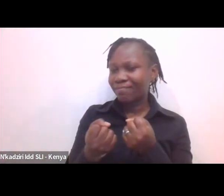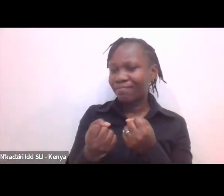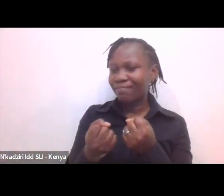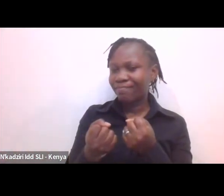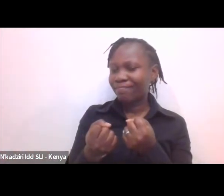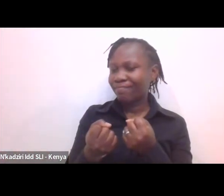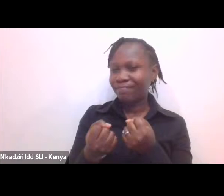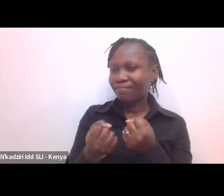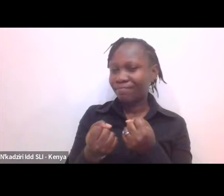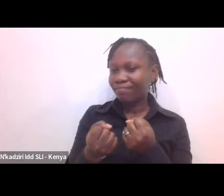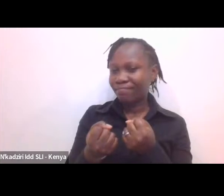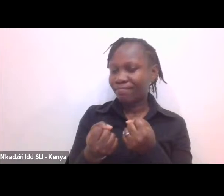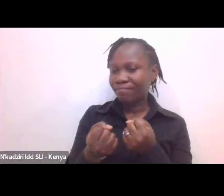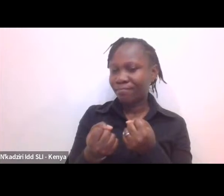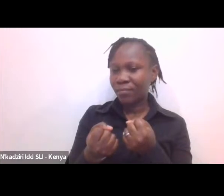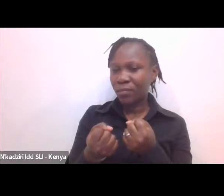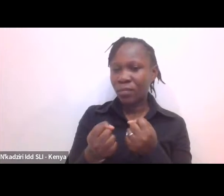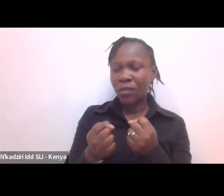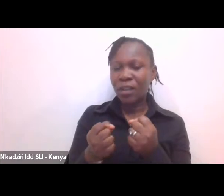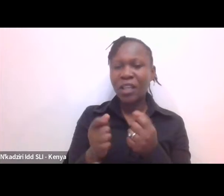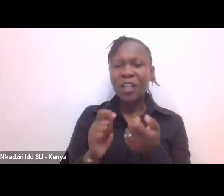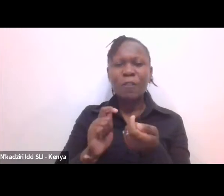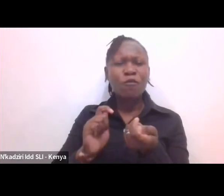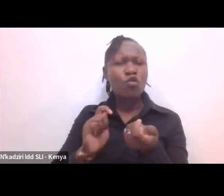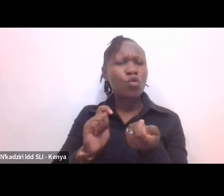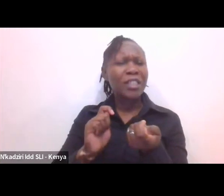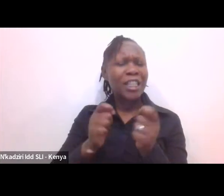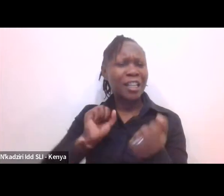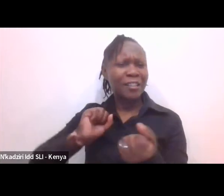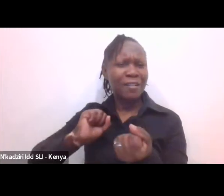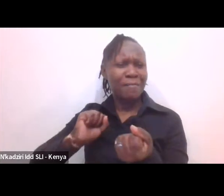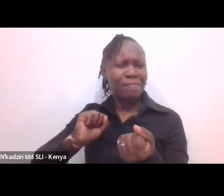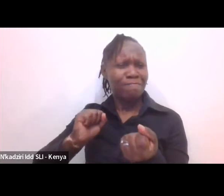Sharp changes of direction make things worse.